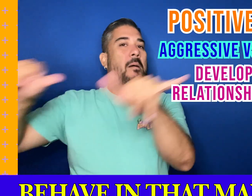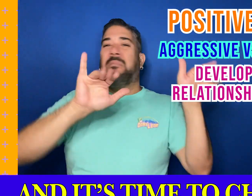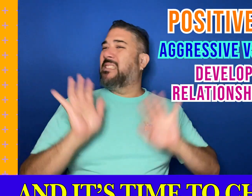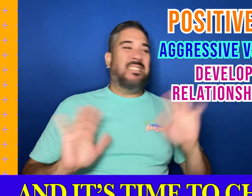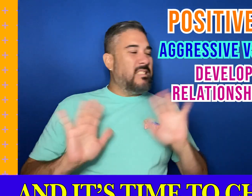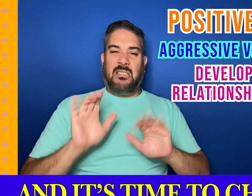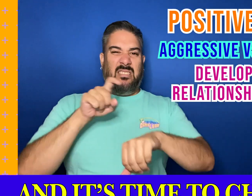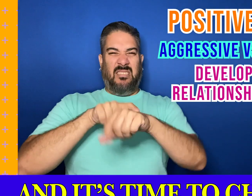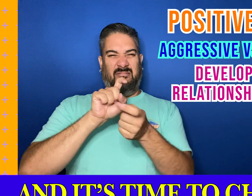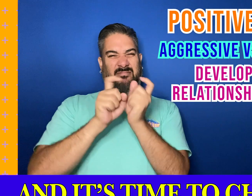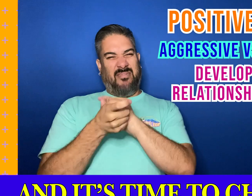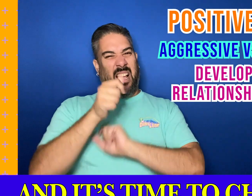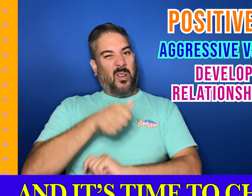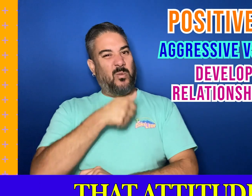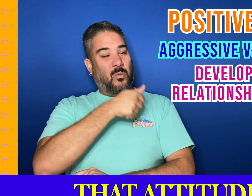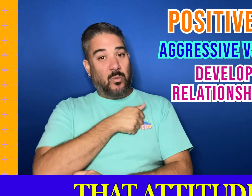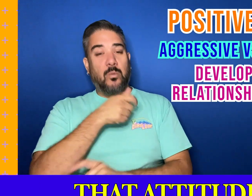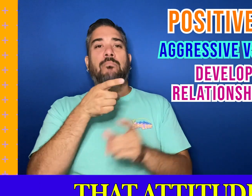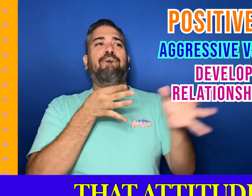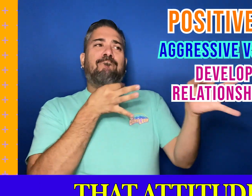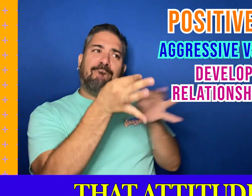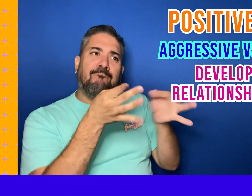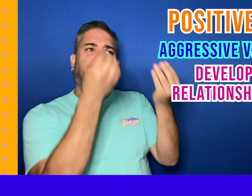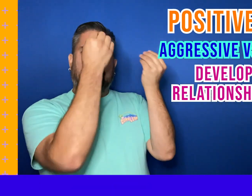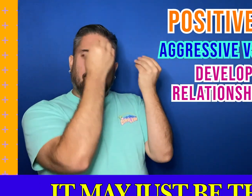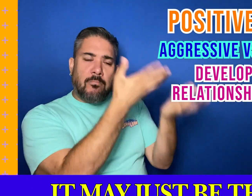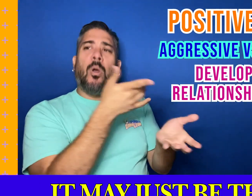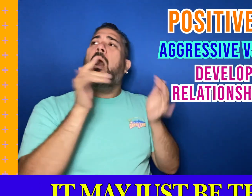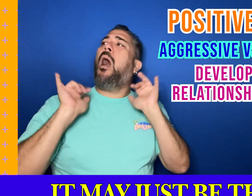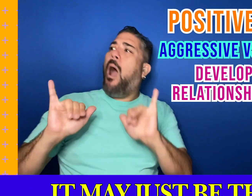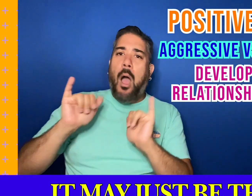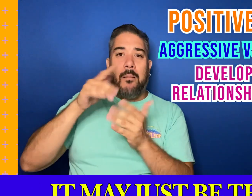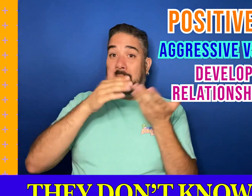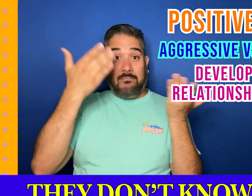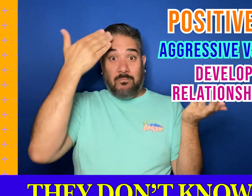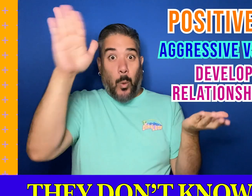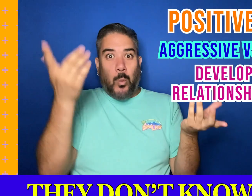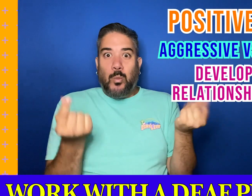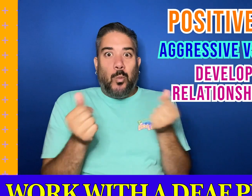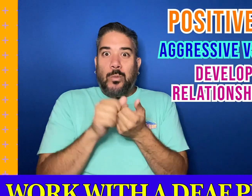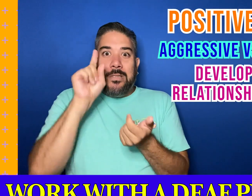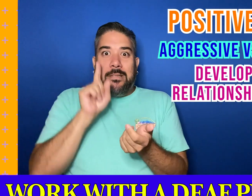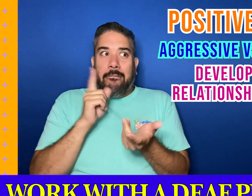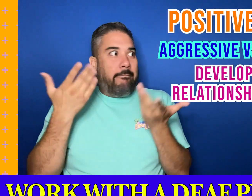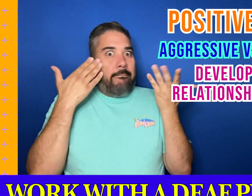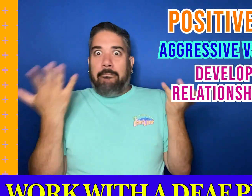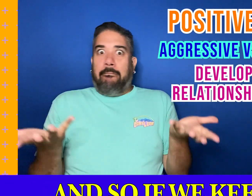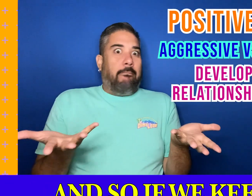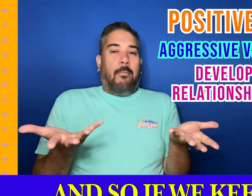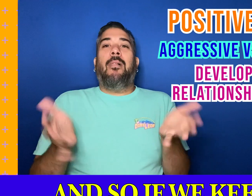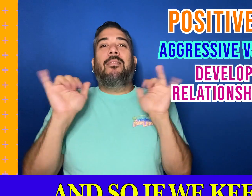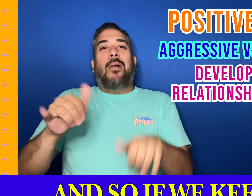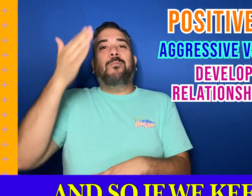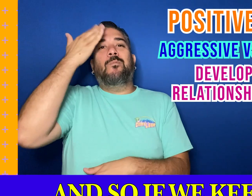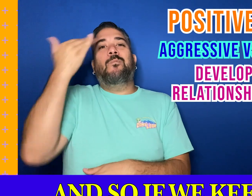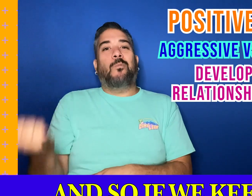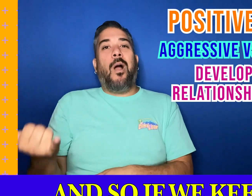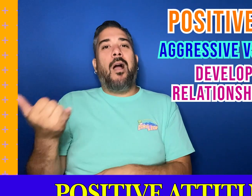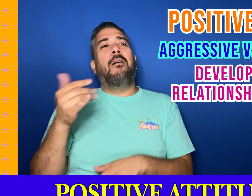manner, and it's time to change that attitude. It may just be that they don't know how to work with a deaf person, and so if we keep a